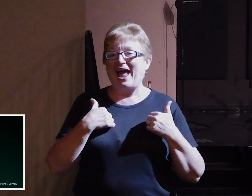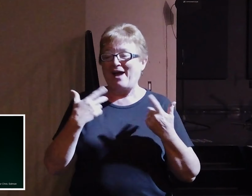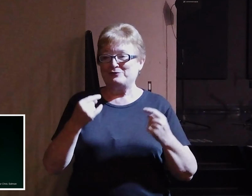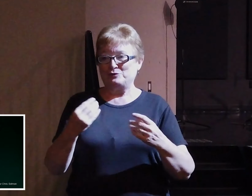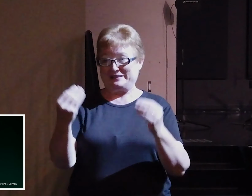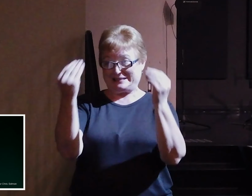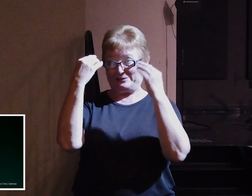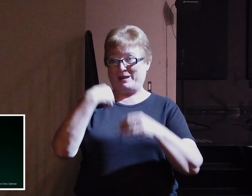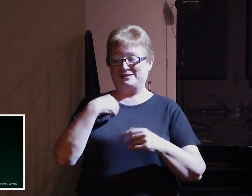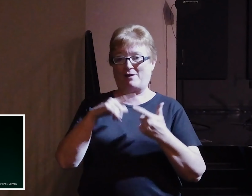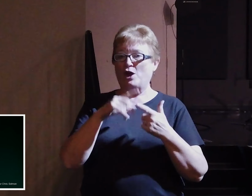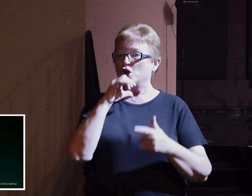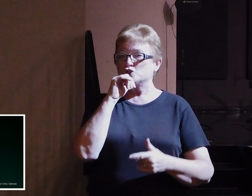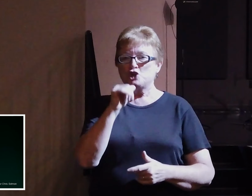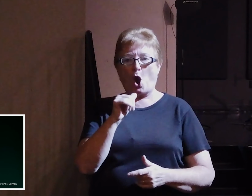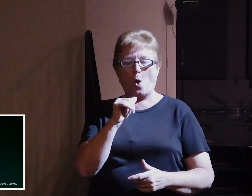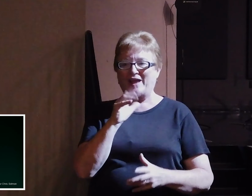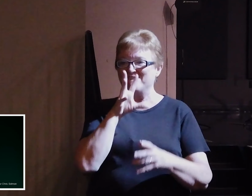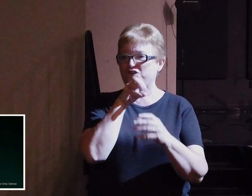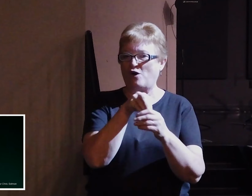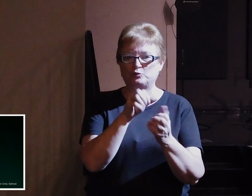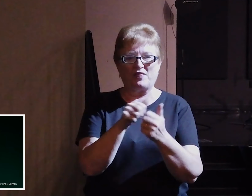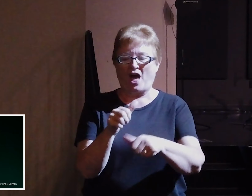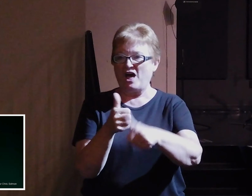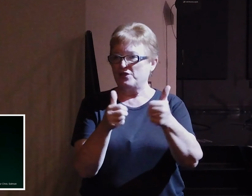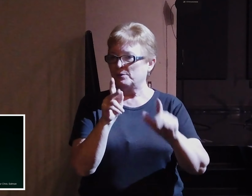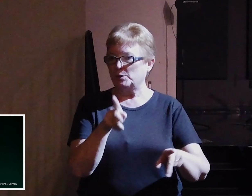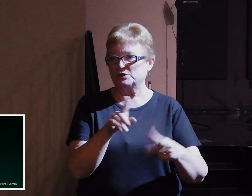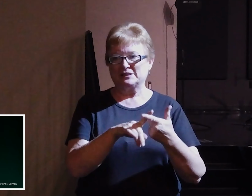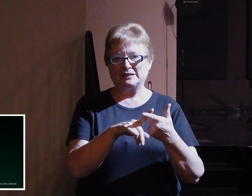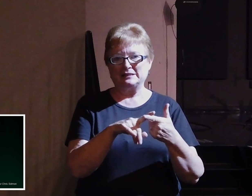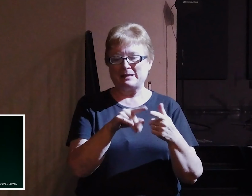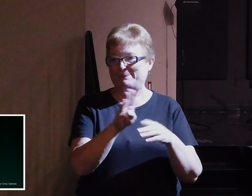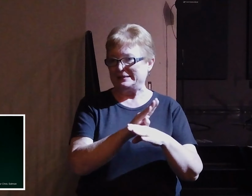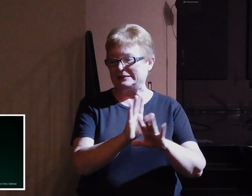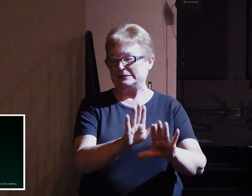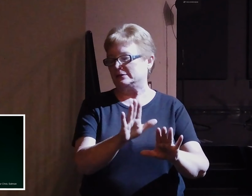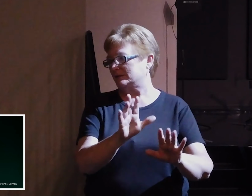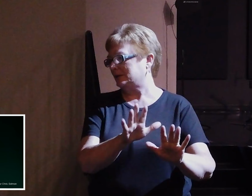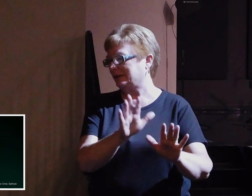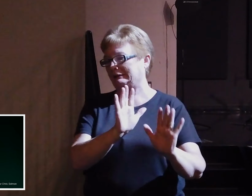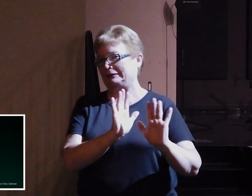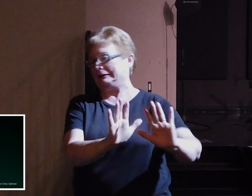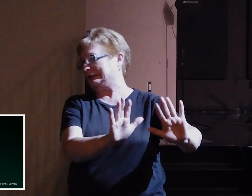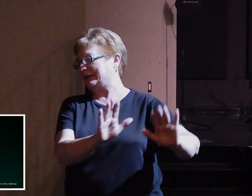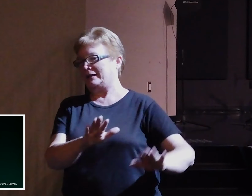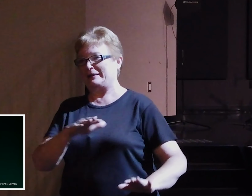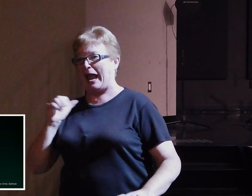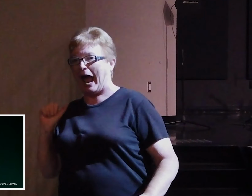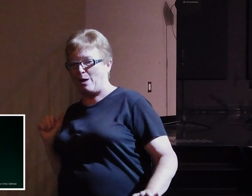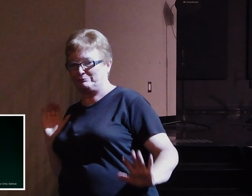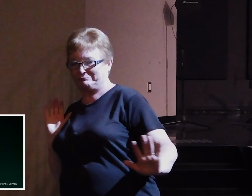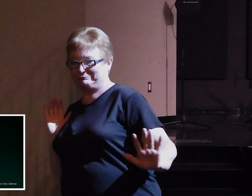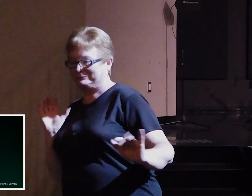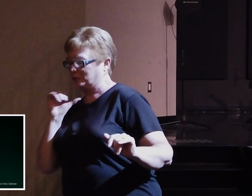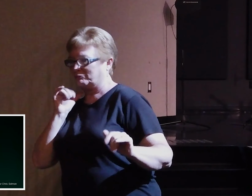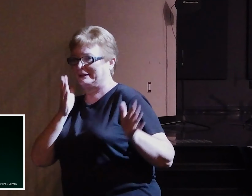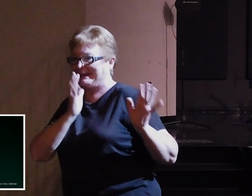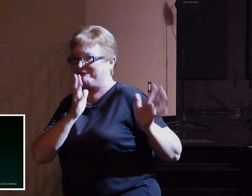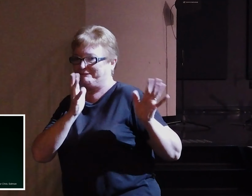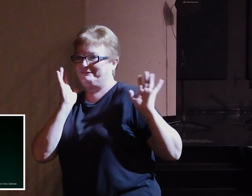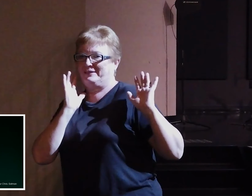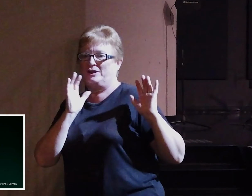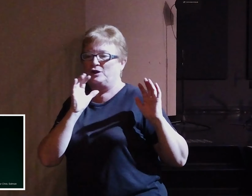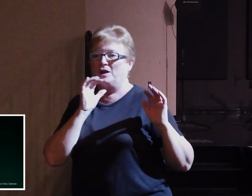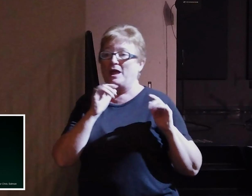Right? Don't meddle in somebody else's affairs. How about theft? Right? Now you probably won't believe this, but I